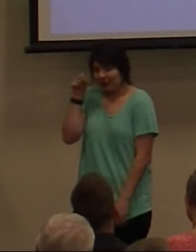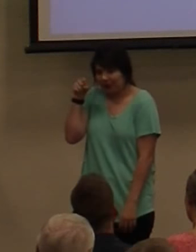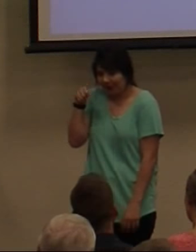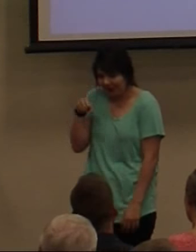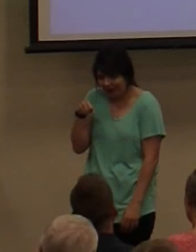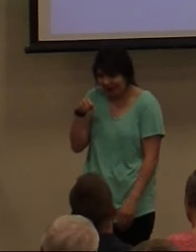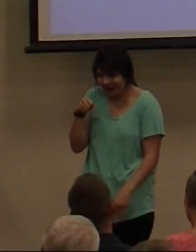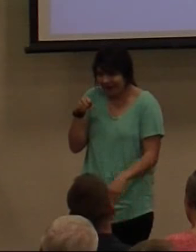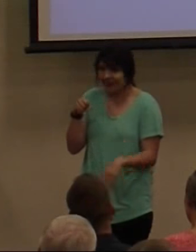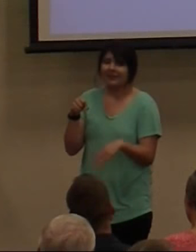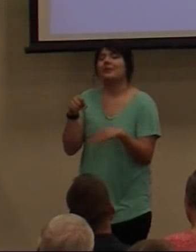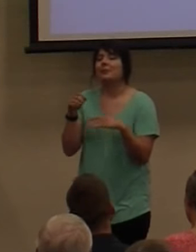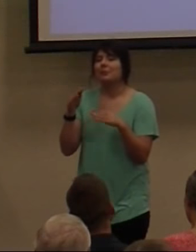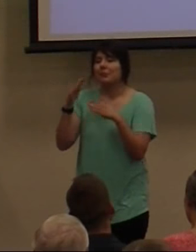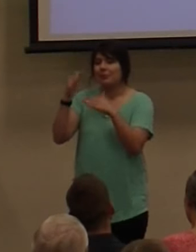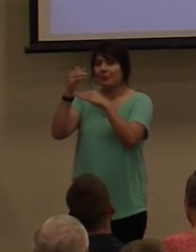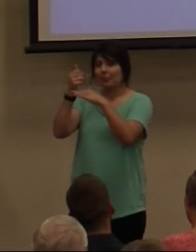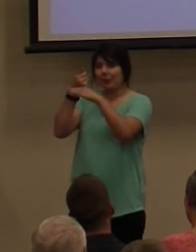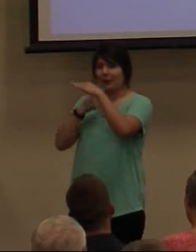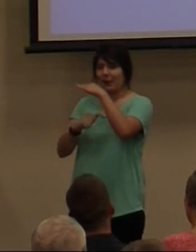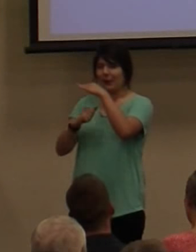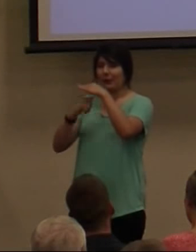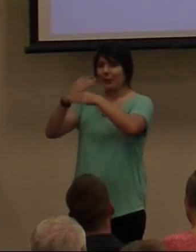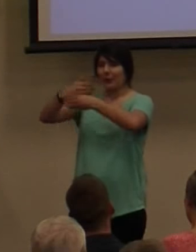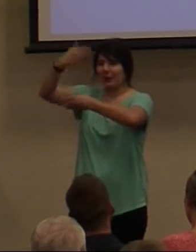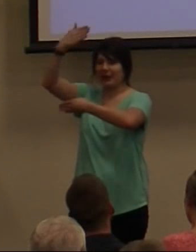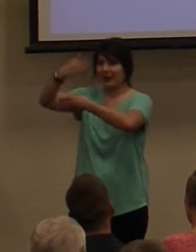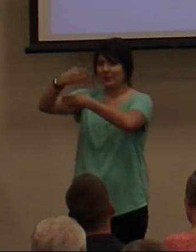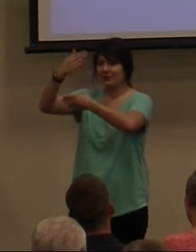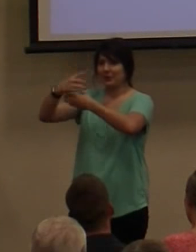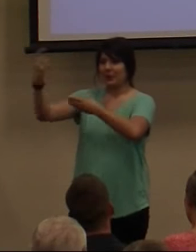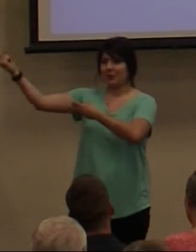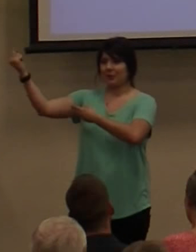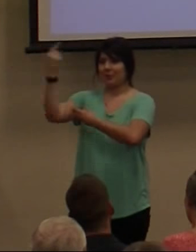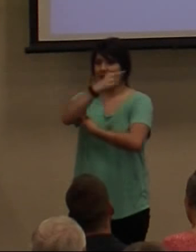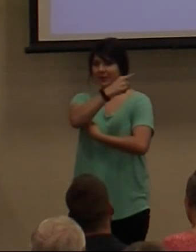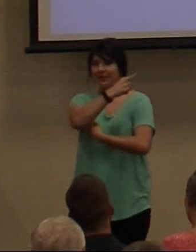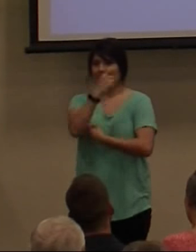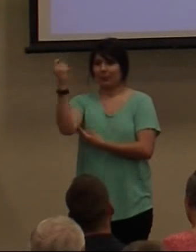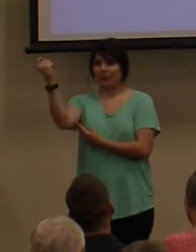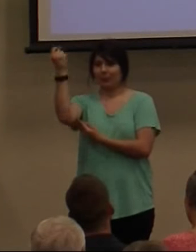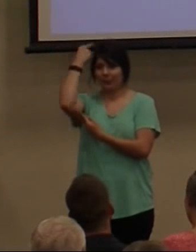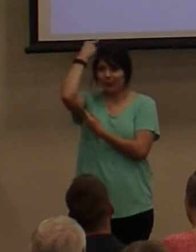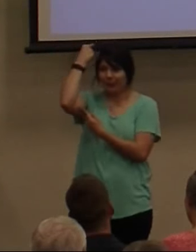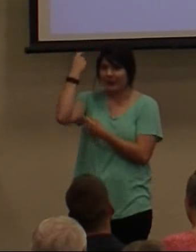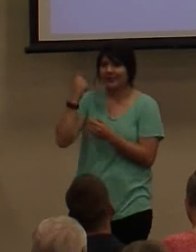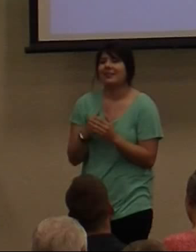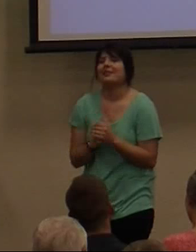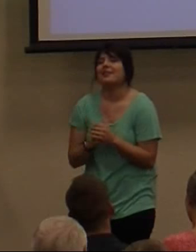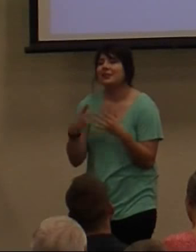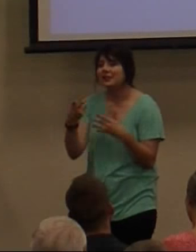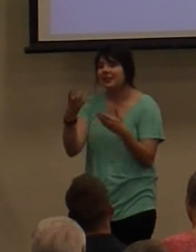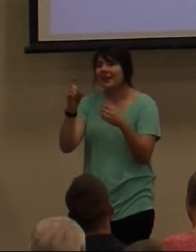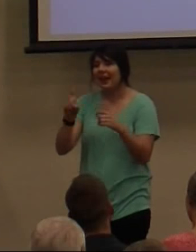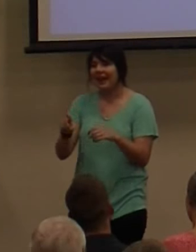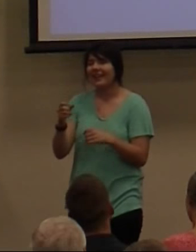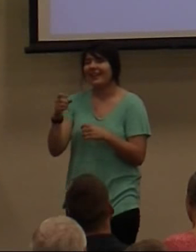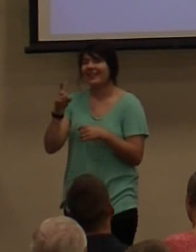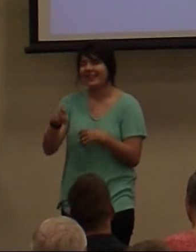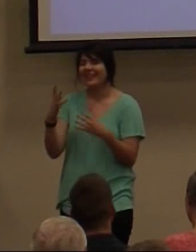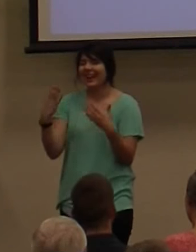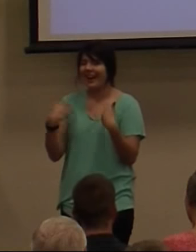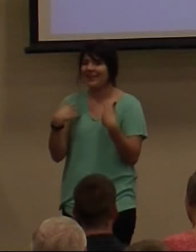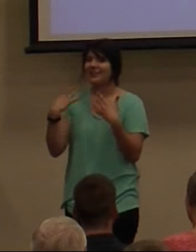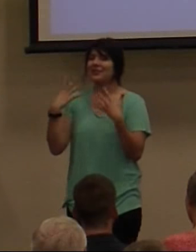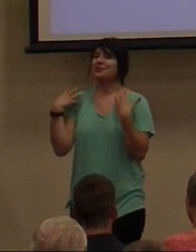below the windowsill level. That way the bullets go over you. You need to have a strong partnership with